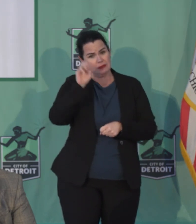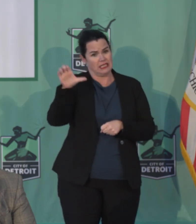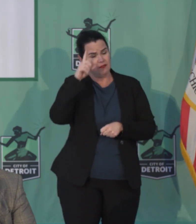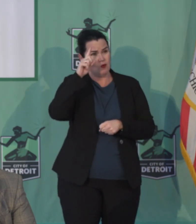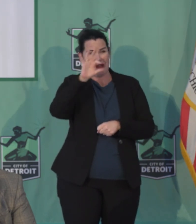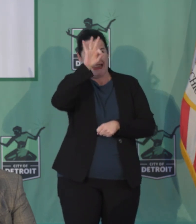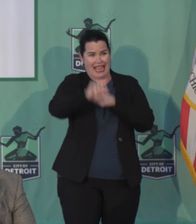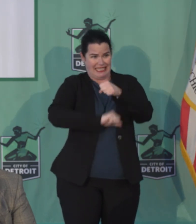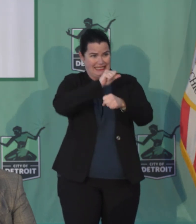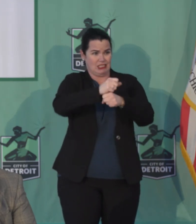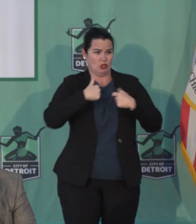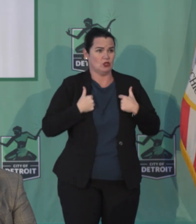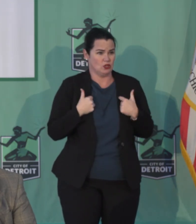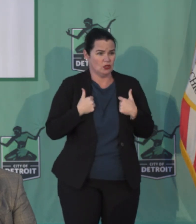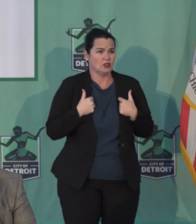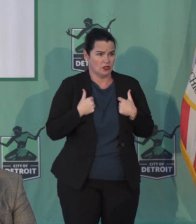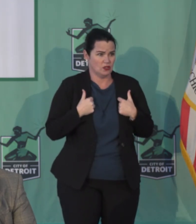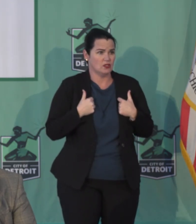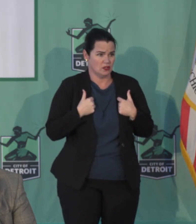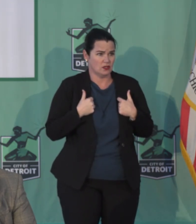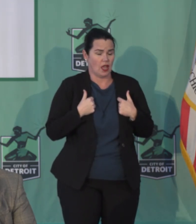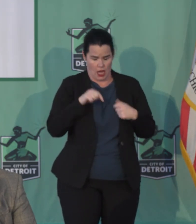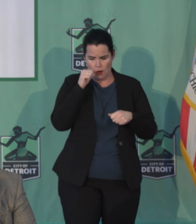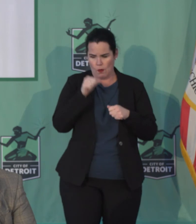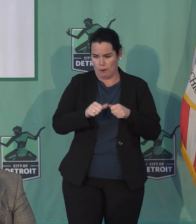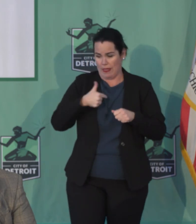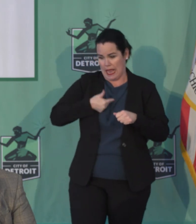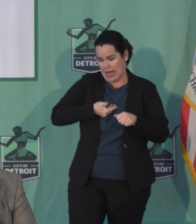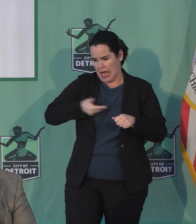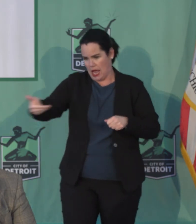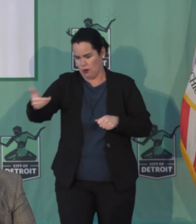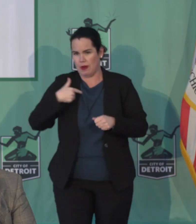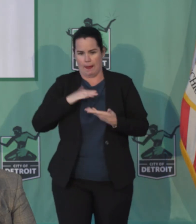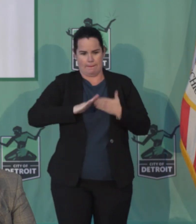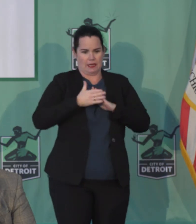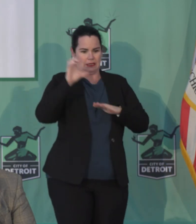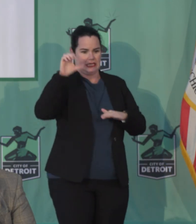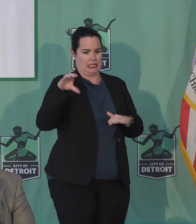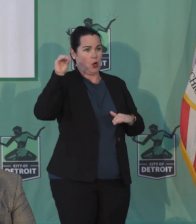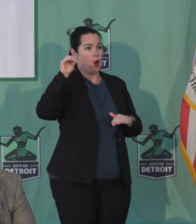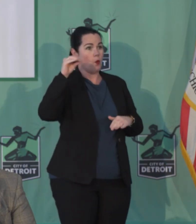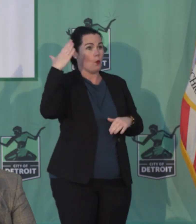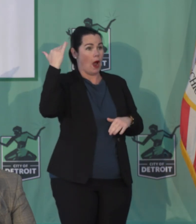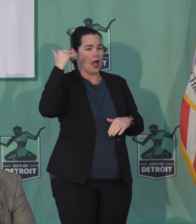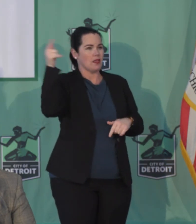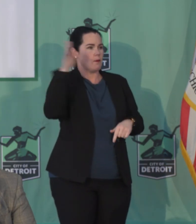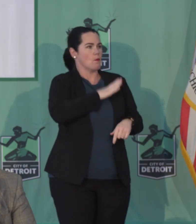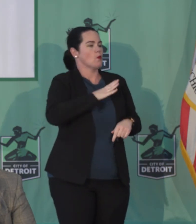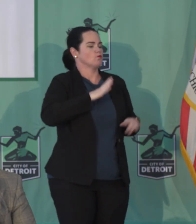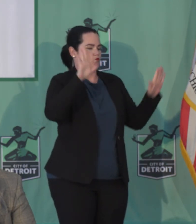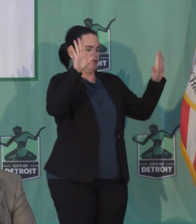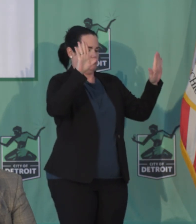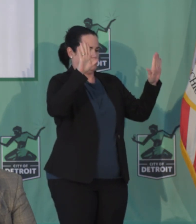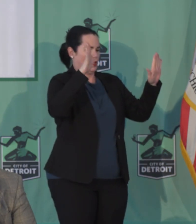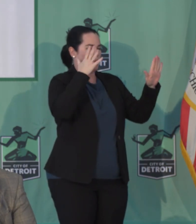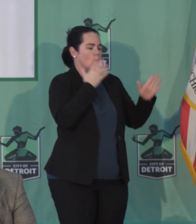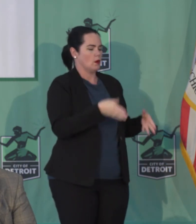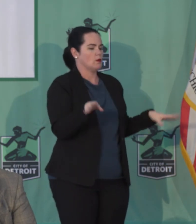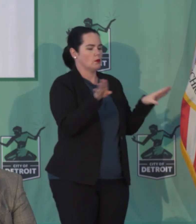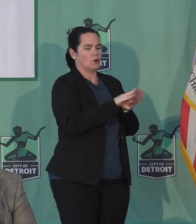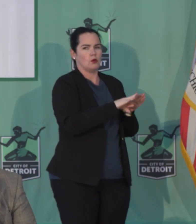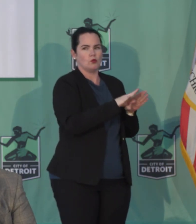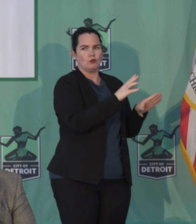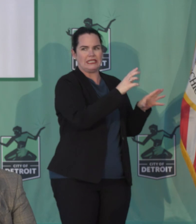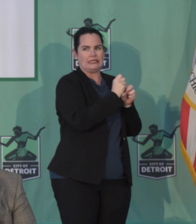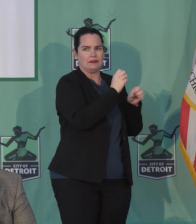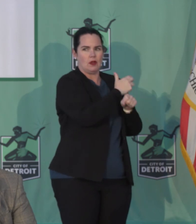remember when I got hired as a CEO of the Detroit Medical Center was because the board had announced they were closing Receiving Hospital and